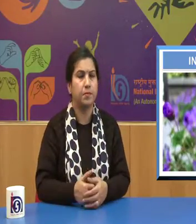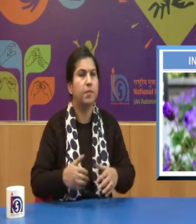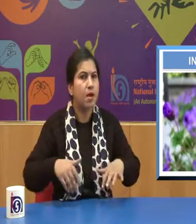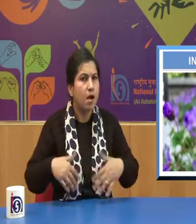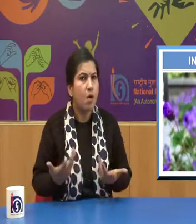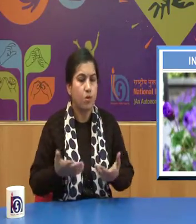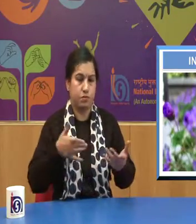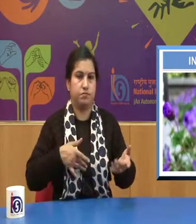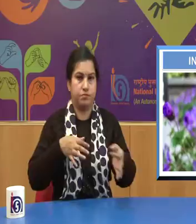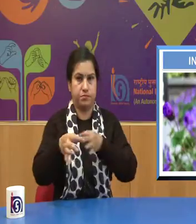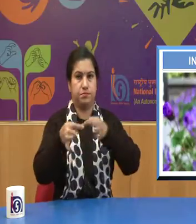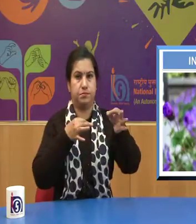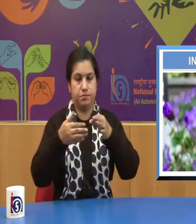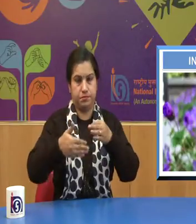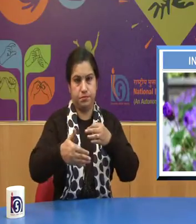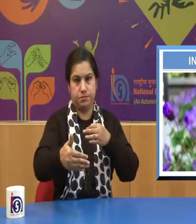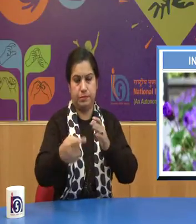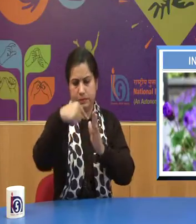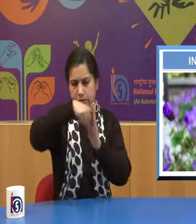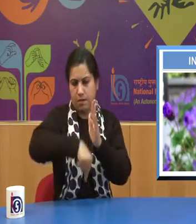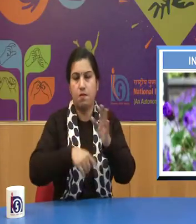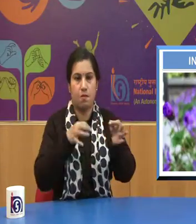Let us understand about it in more detail.